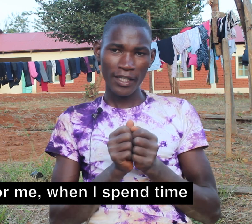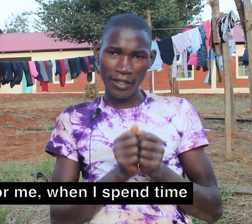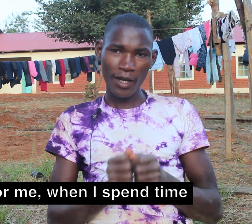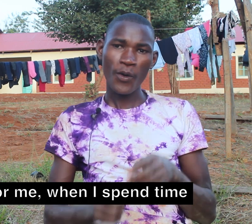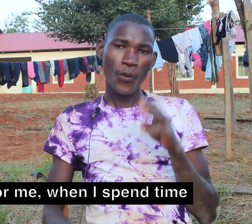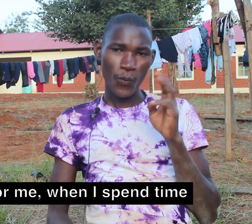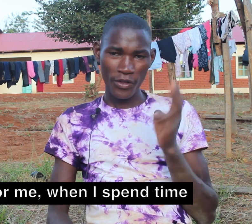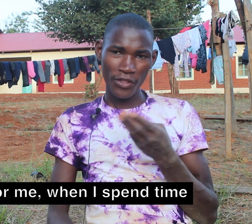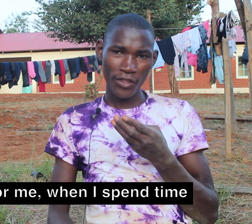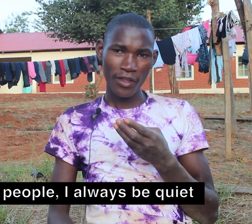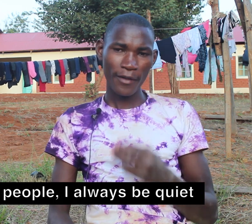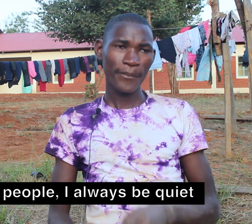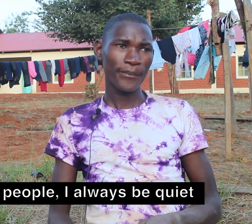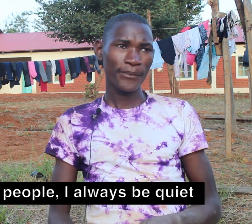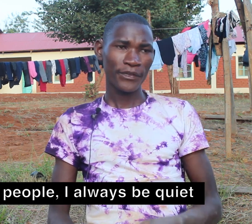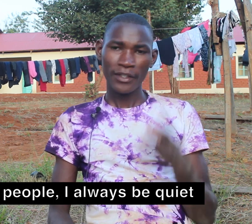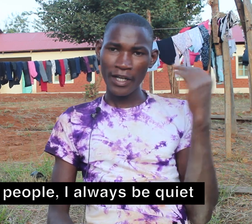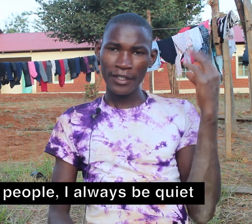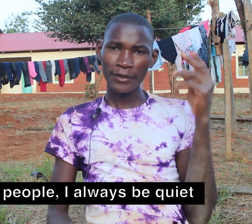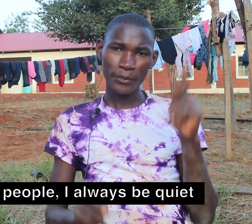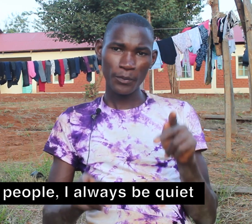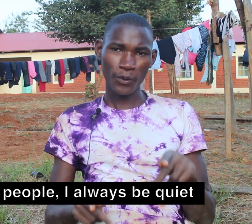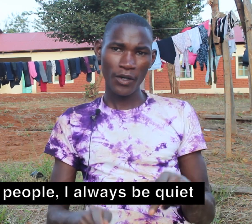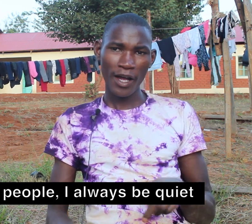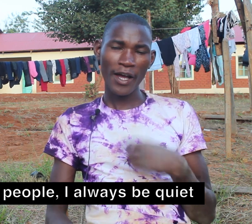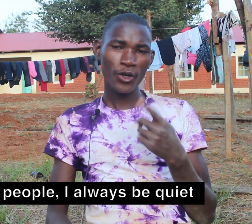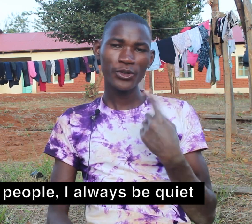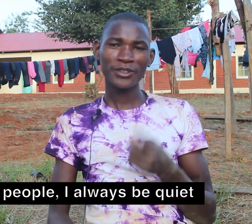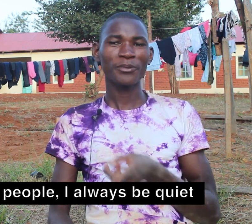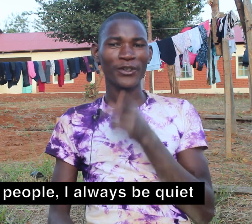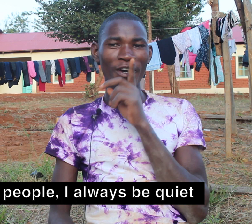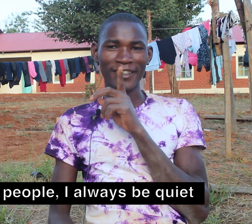together with hearing people, I always be quiet.